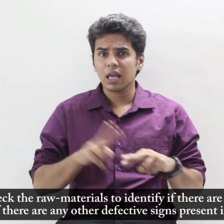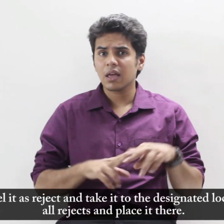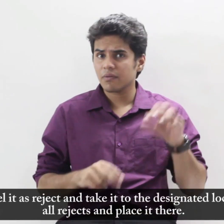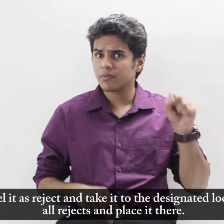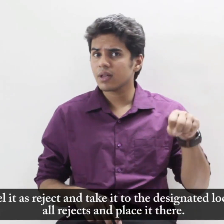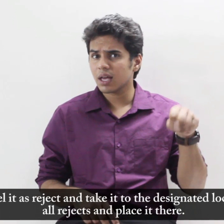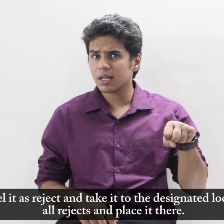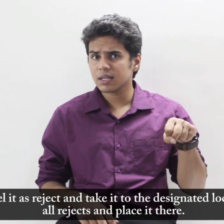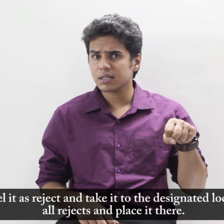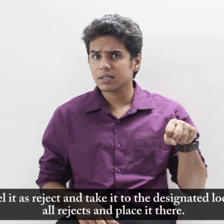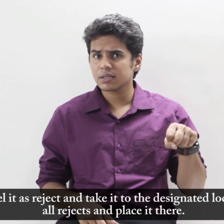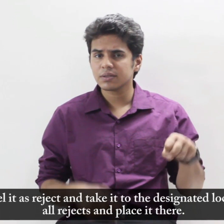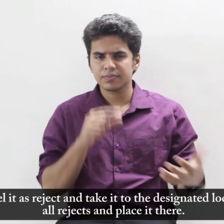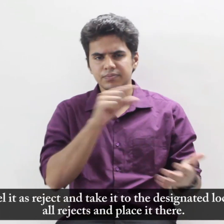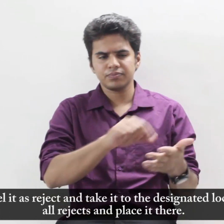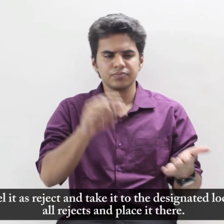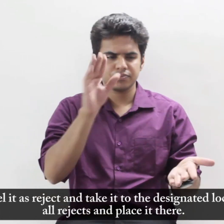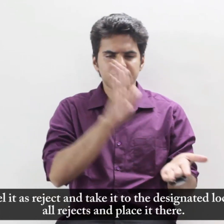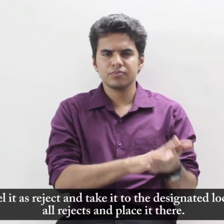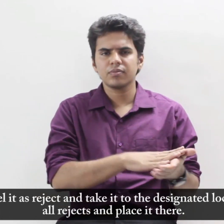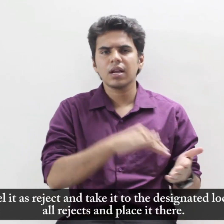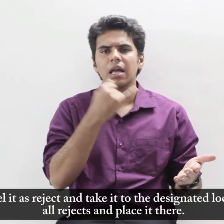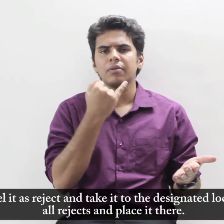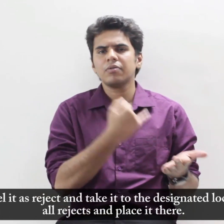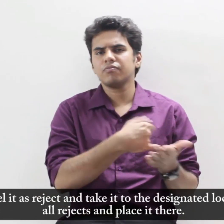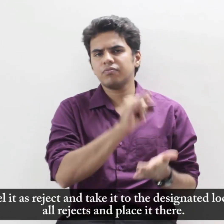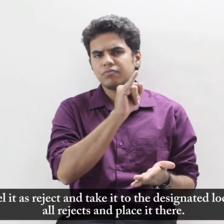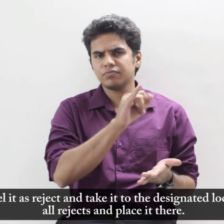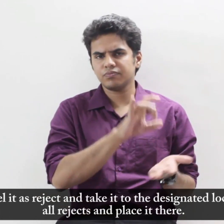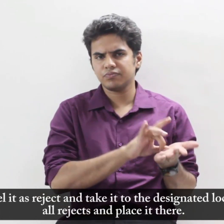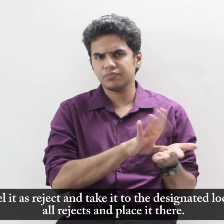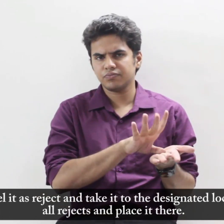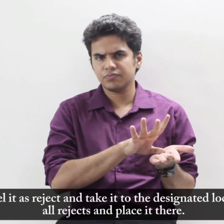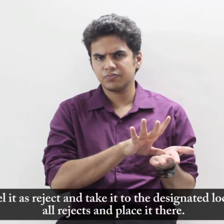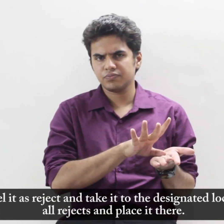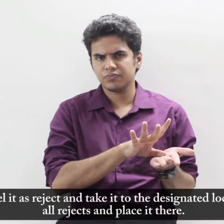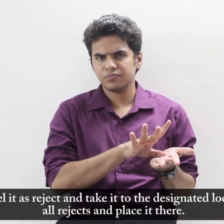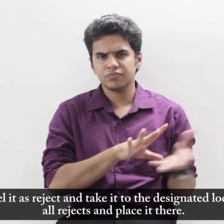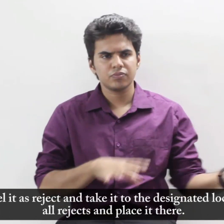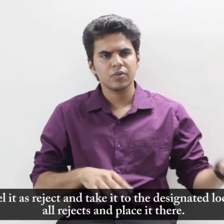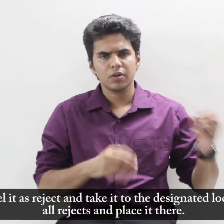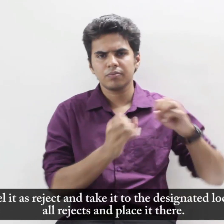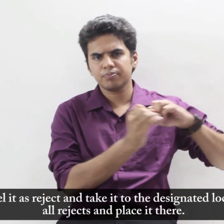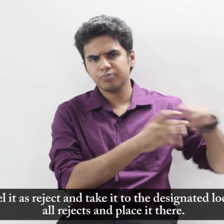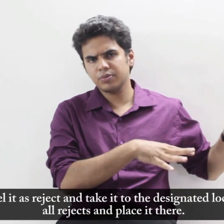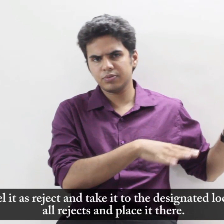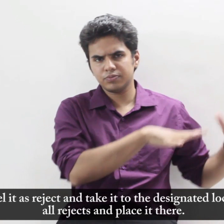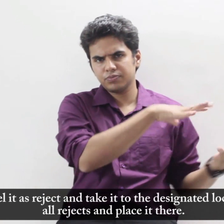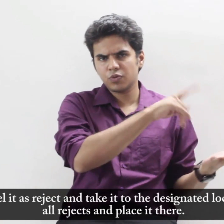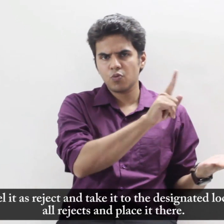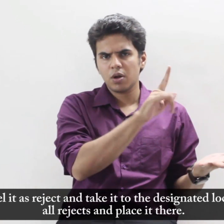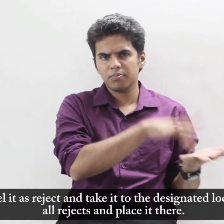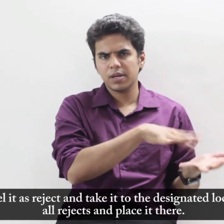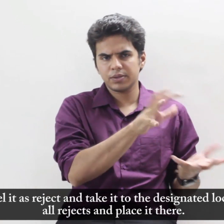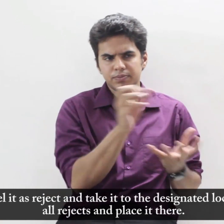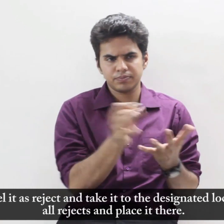If yes, label it as reject and take it to the designated location for all rejects and place it there.